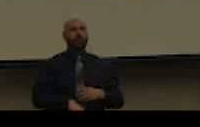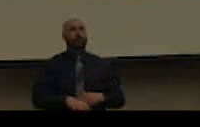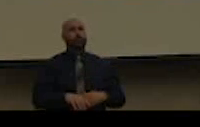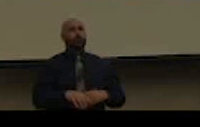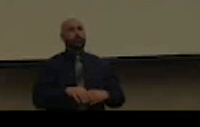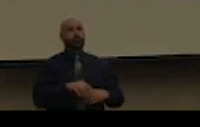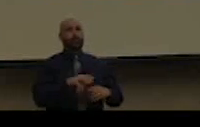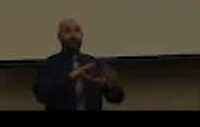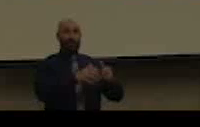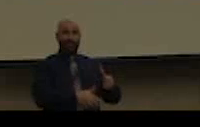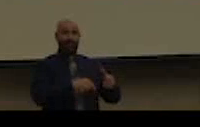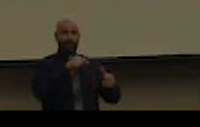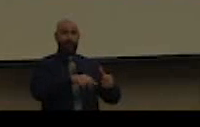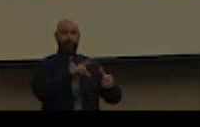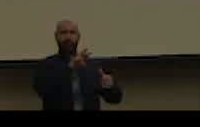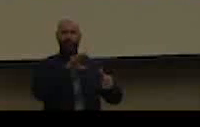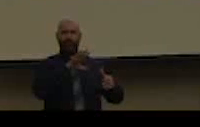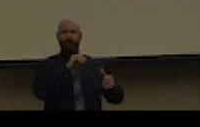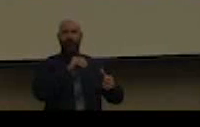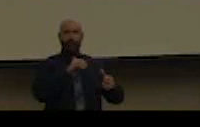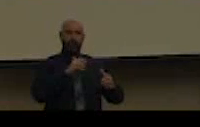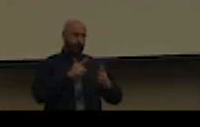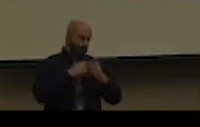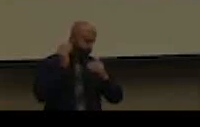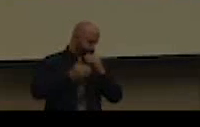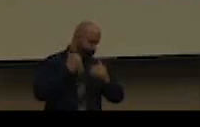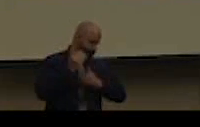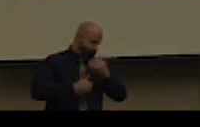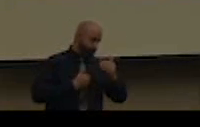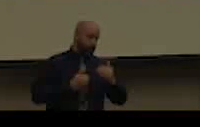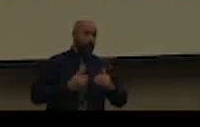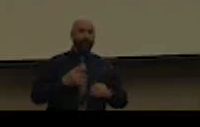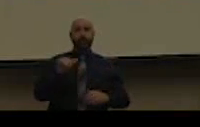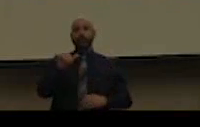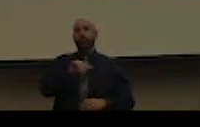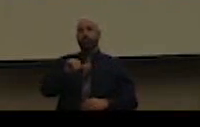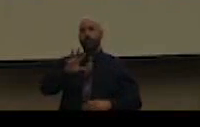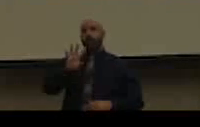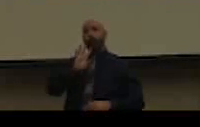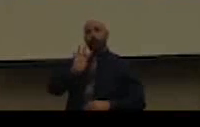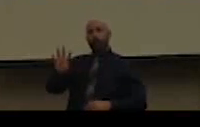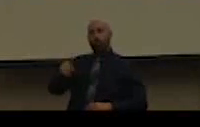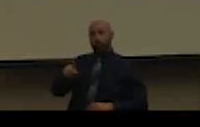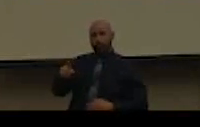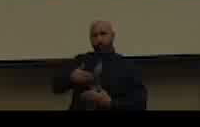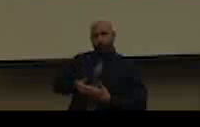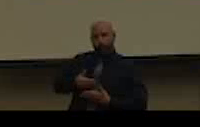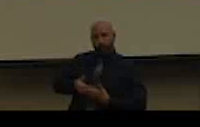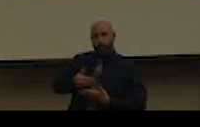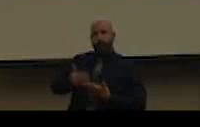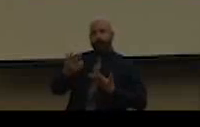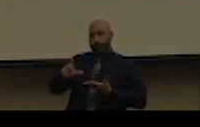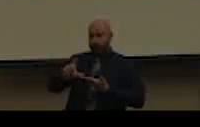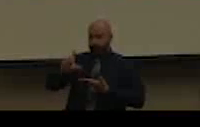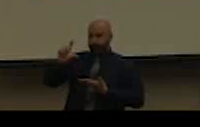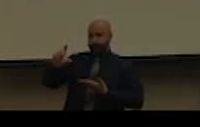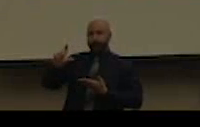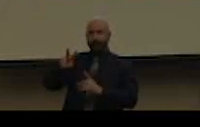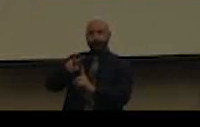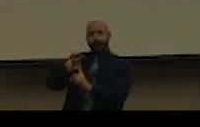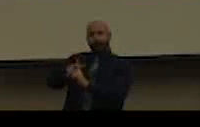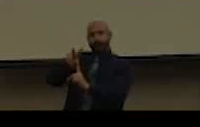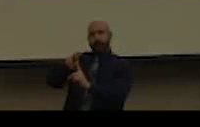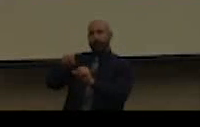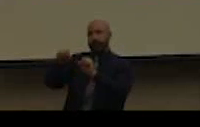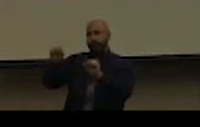now. So just as the four-year-old dollars have been allocated to the systems to use it to have four-year-old seats